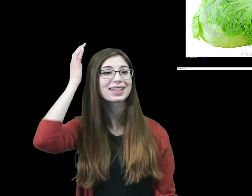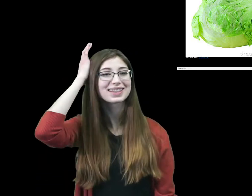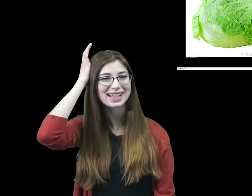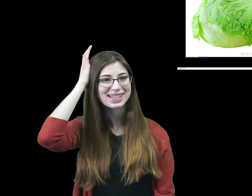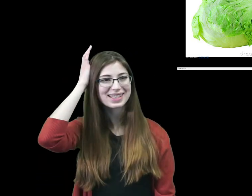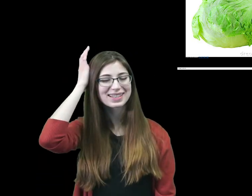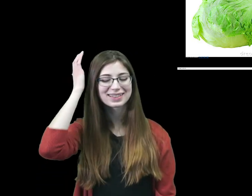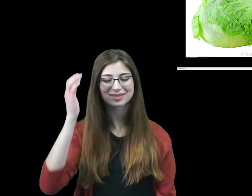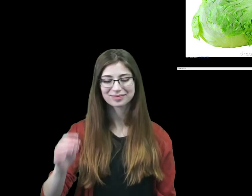Lettuce.